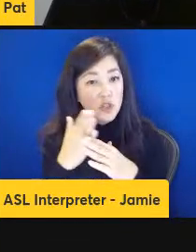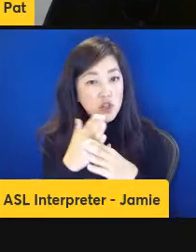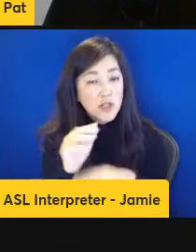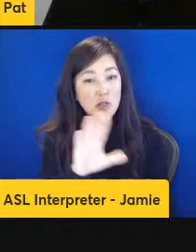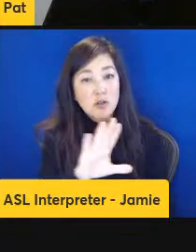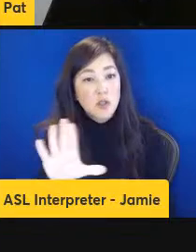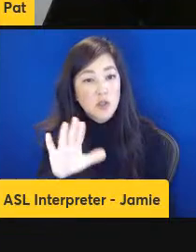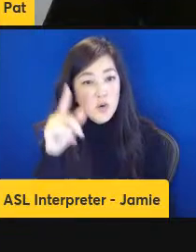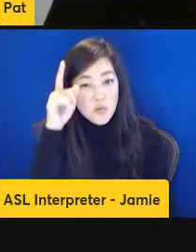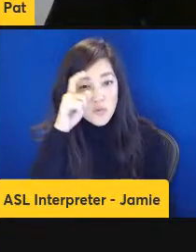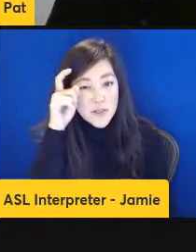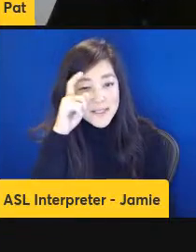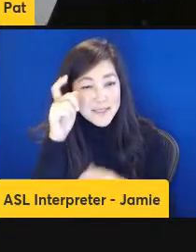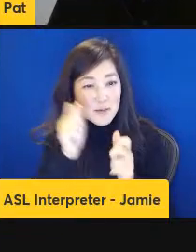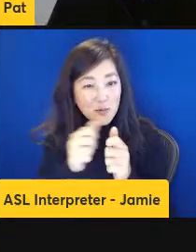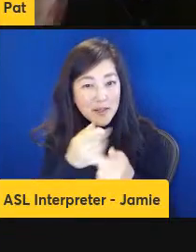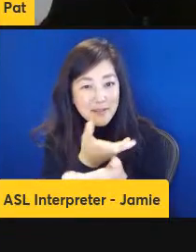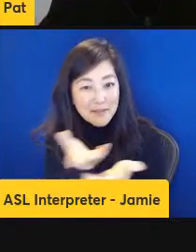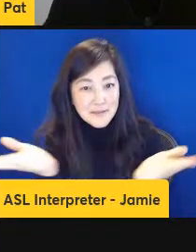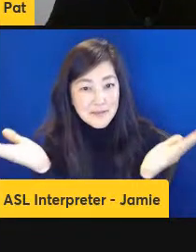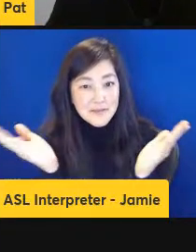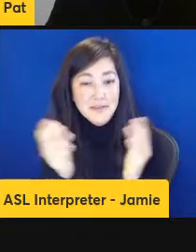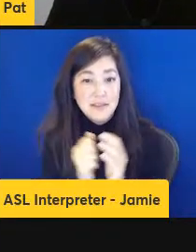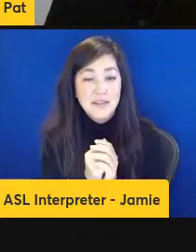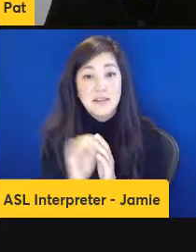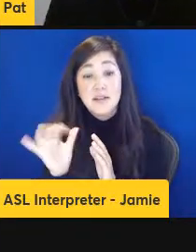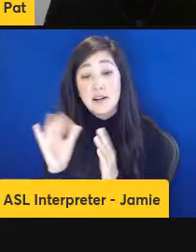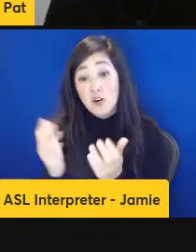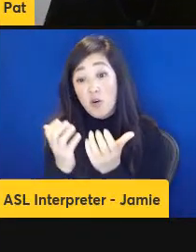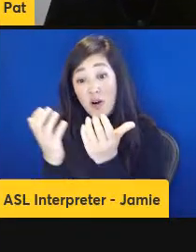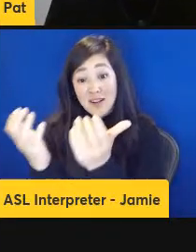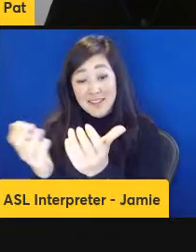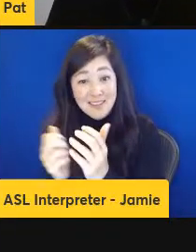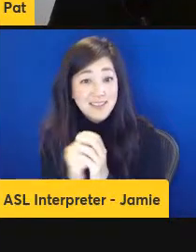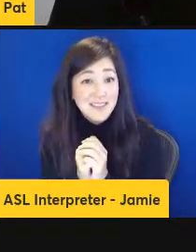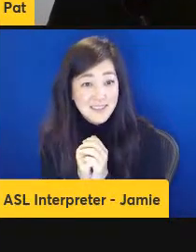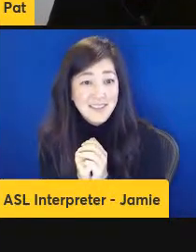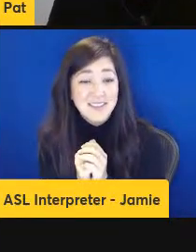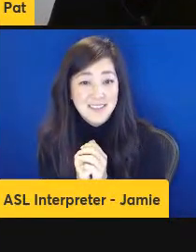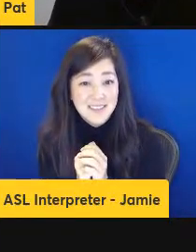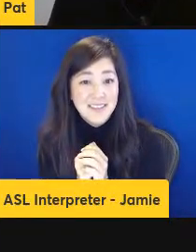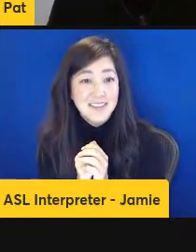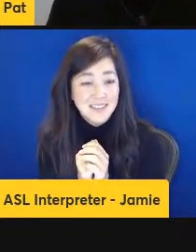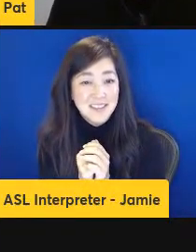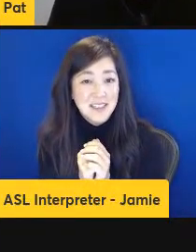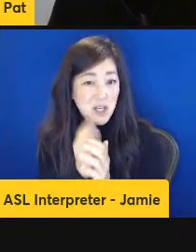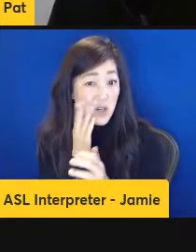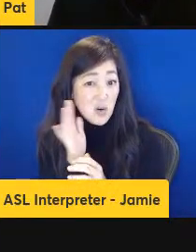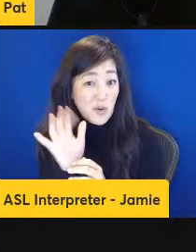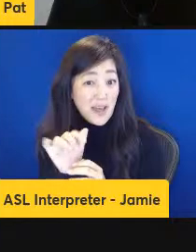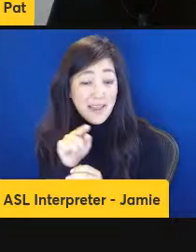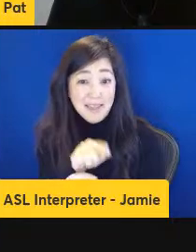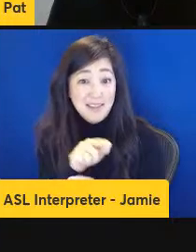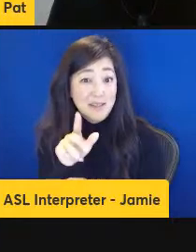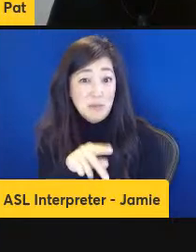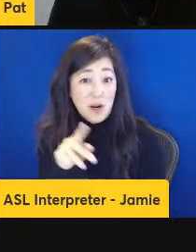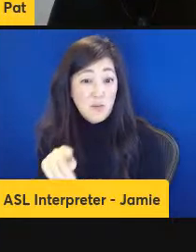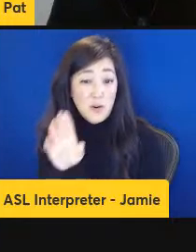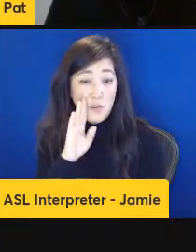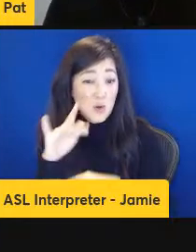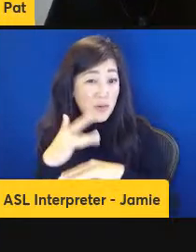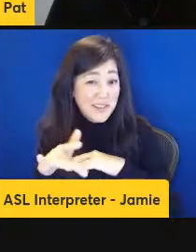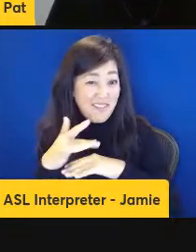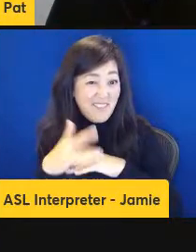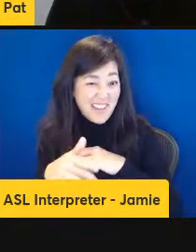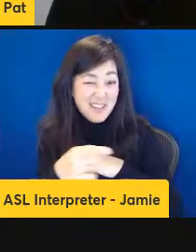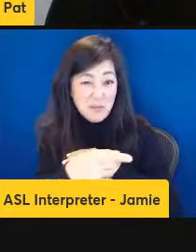your wisdom. As for the audience, just want you to know that we will be making the slides available probably